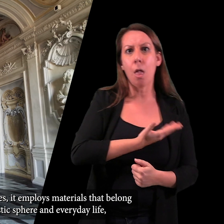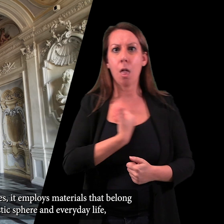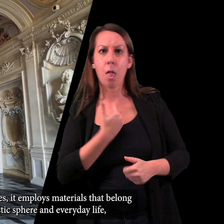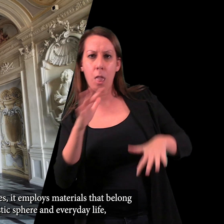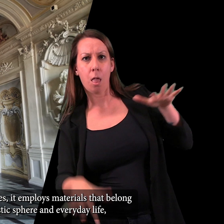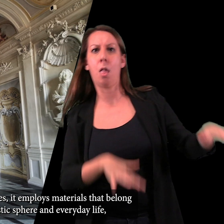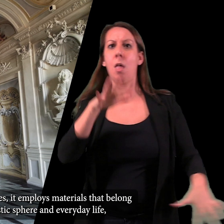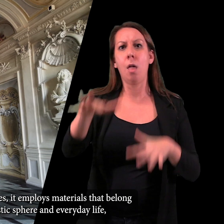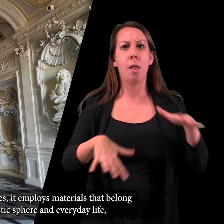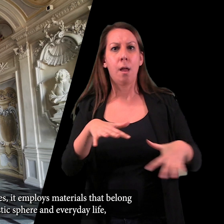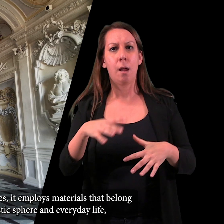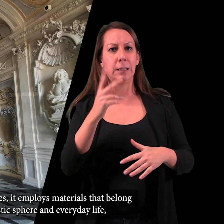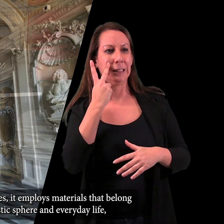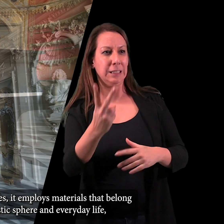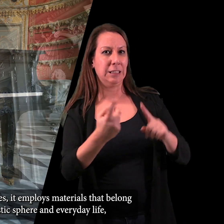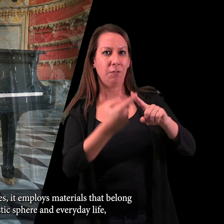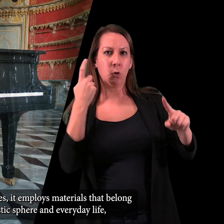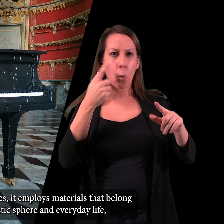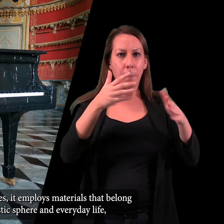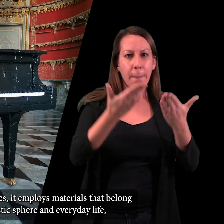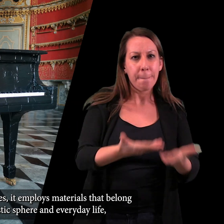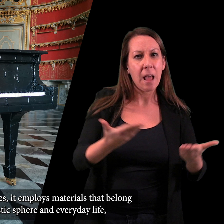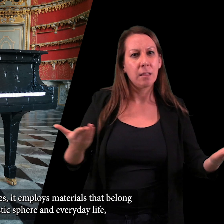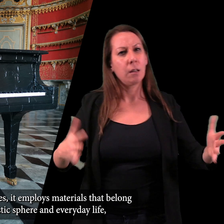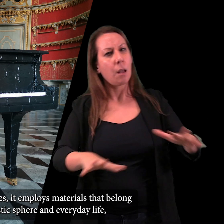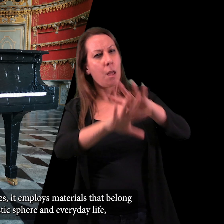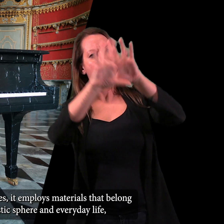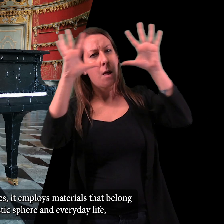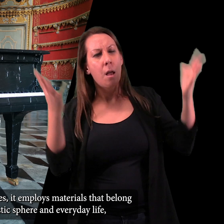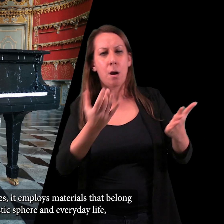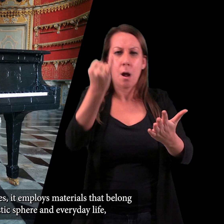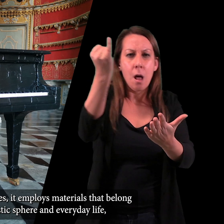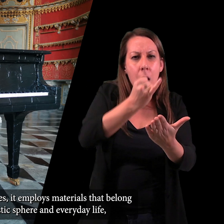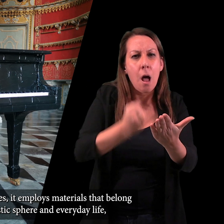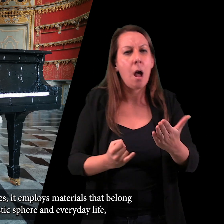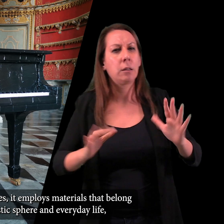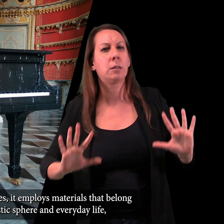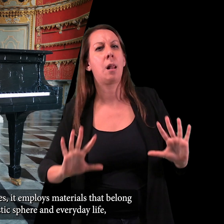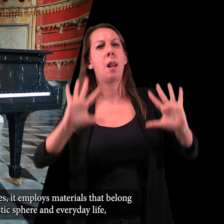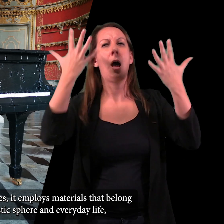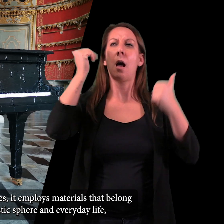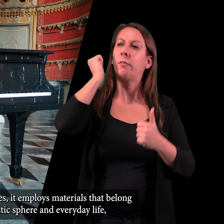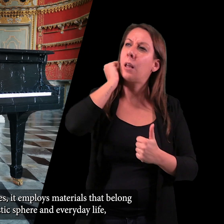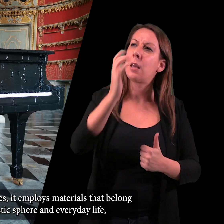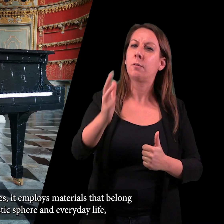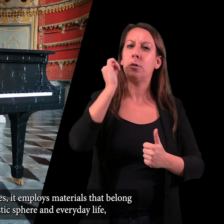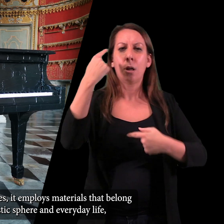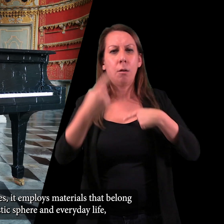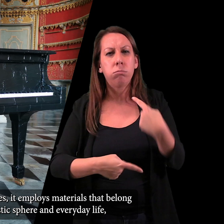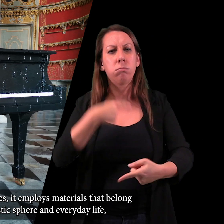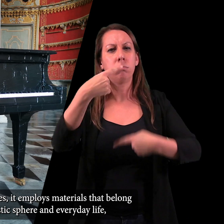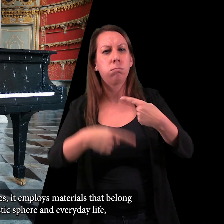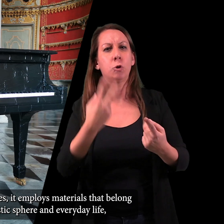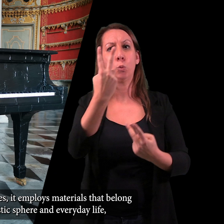destabilises it employs materials that belong to the artistic sphere and everyday life